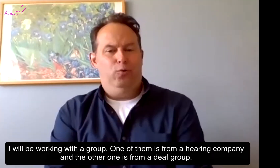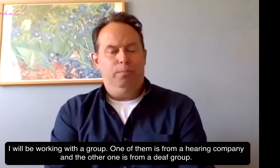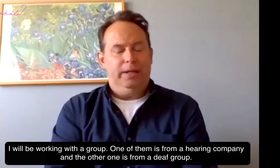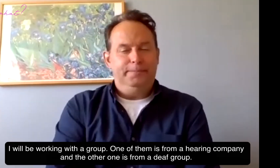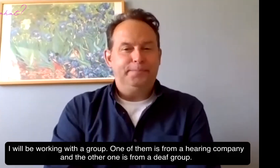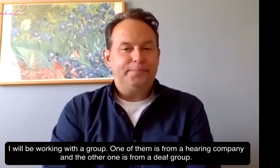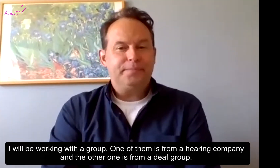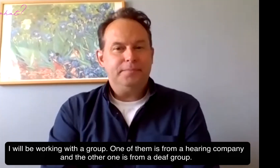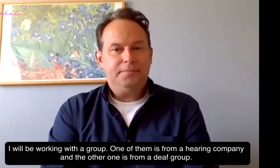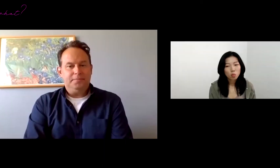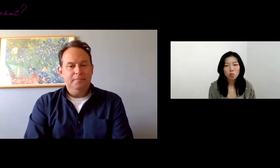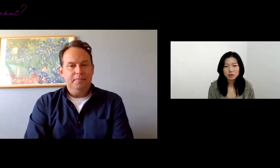And the other one is from a deaf group.